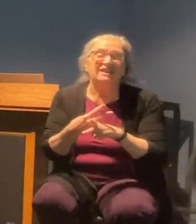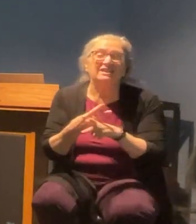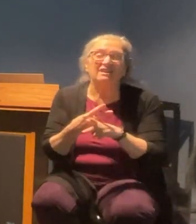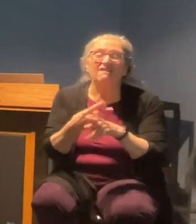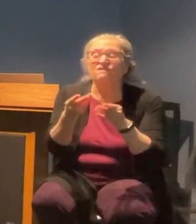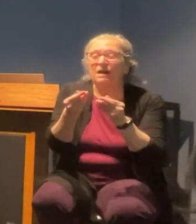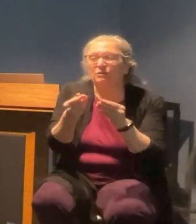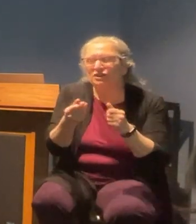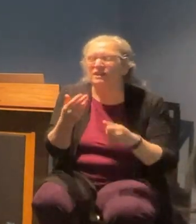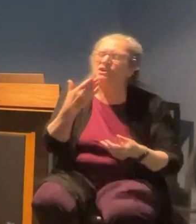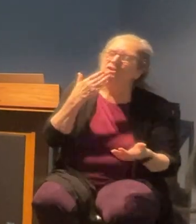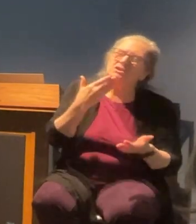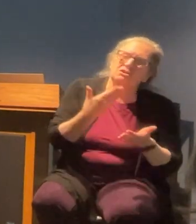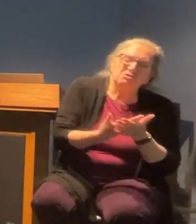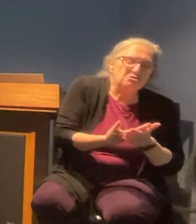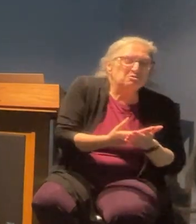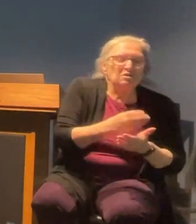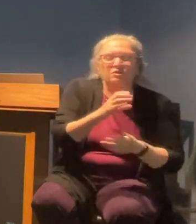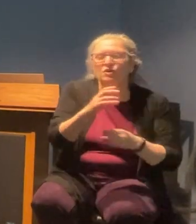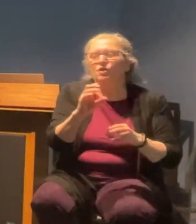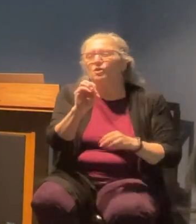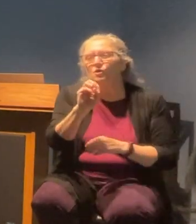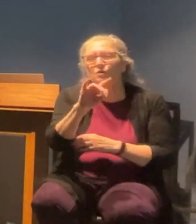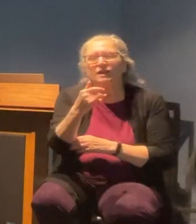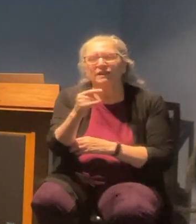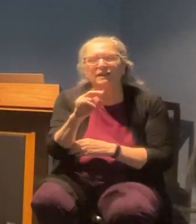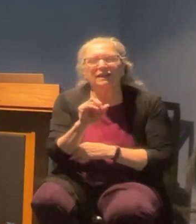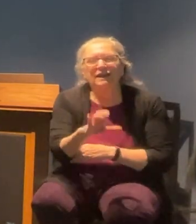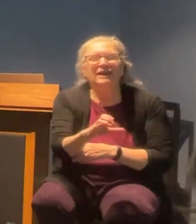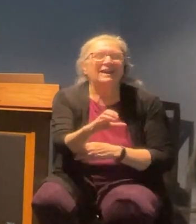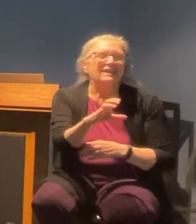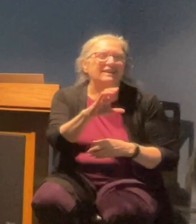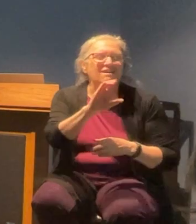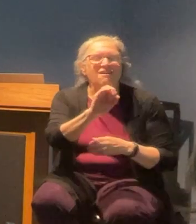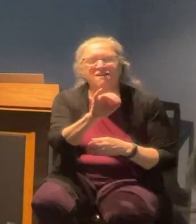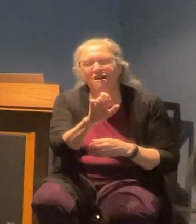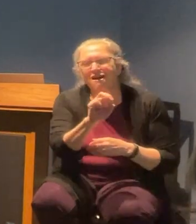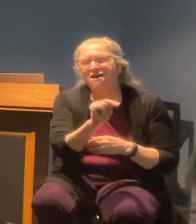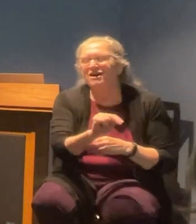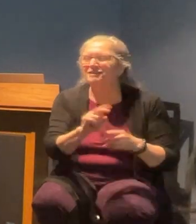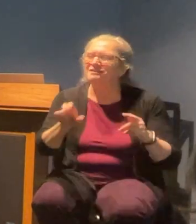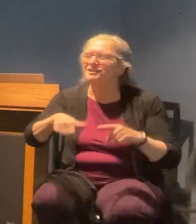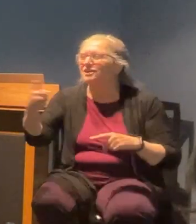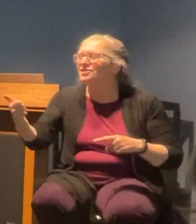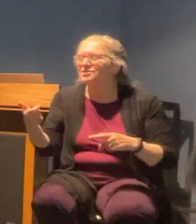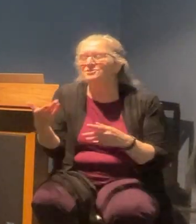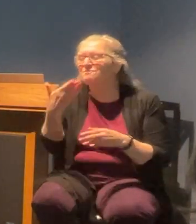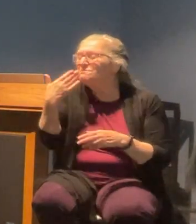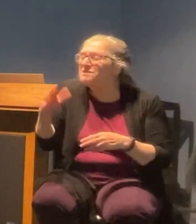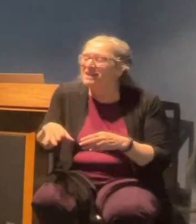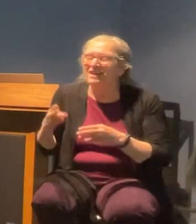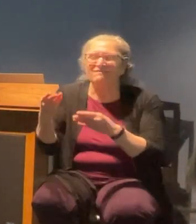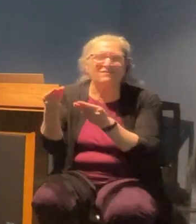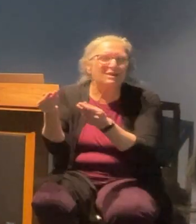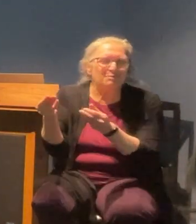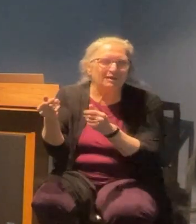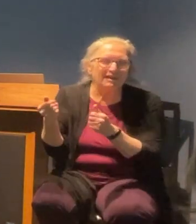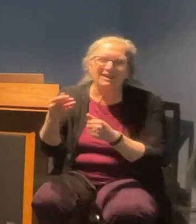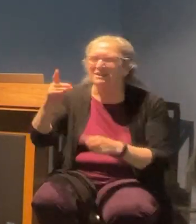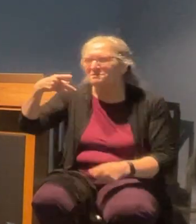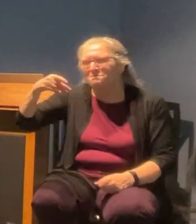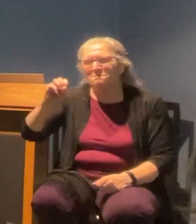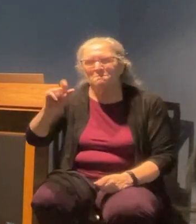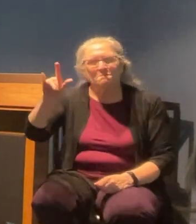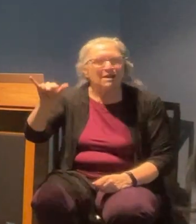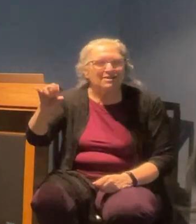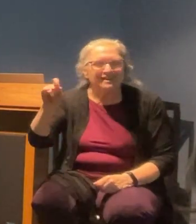like organic cotton and silk and chiffon, and bad fabrics like synthetic polyester and banner and so on,